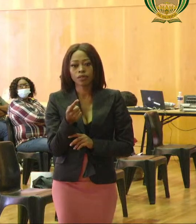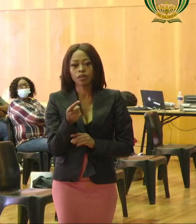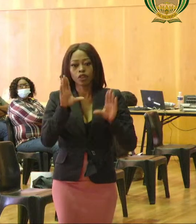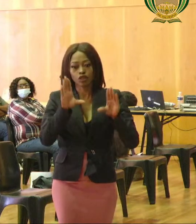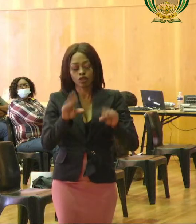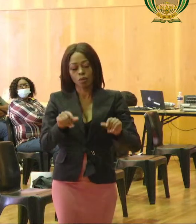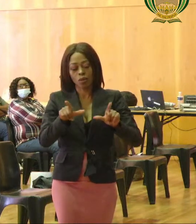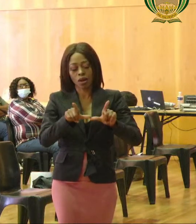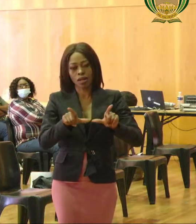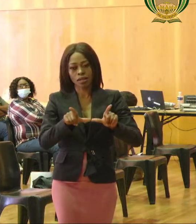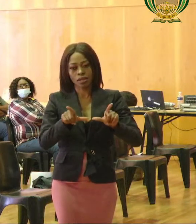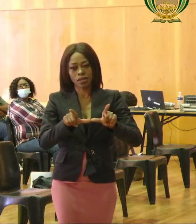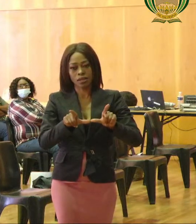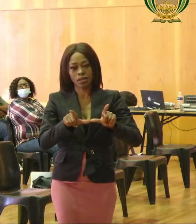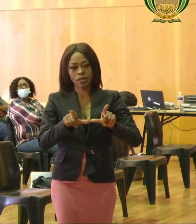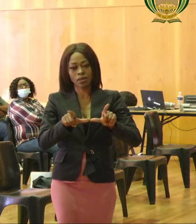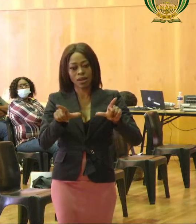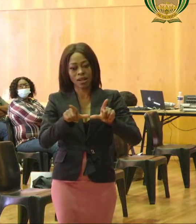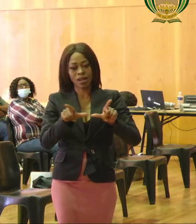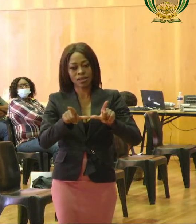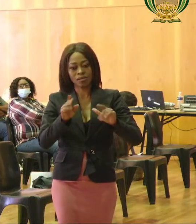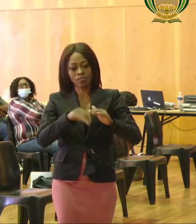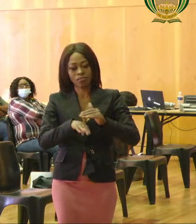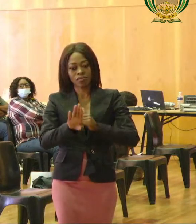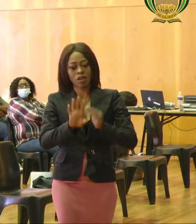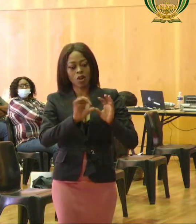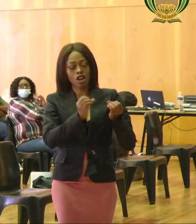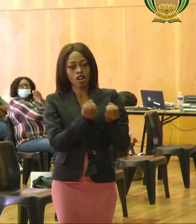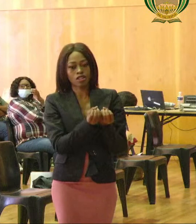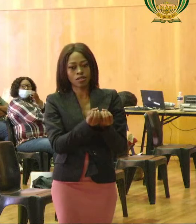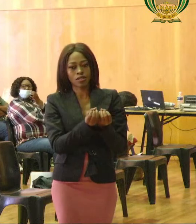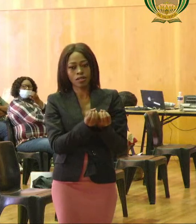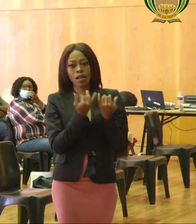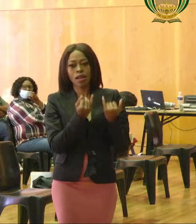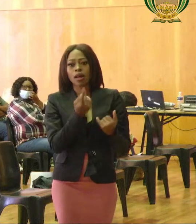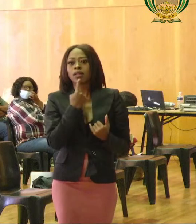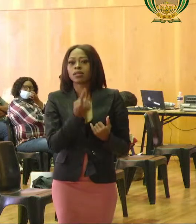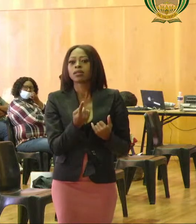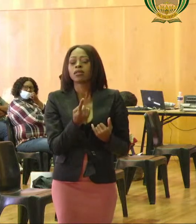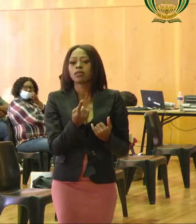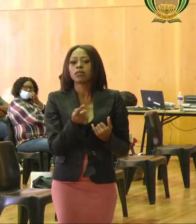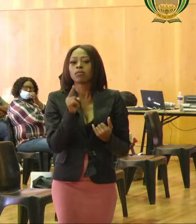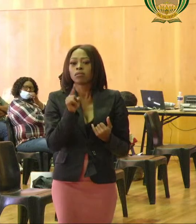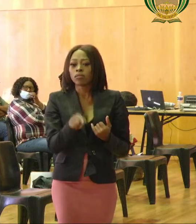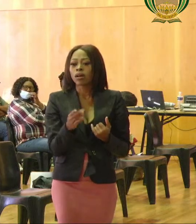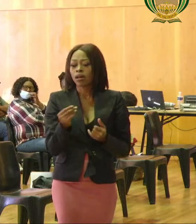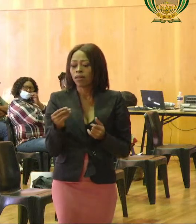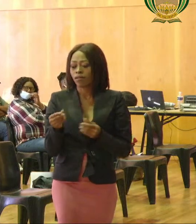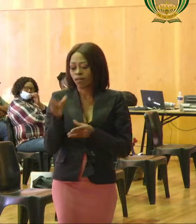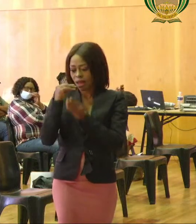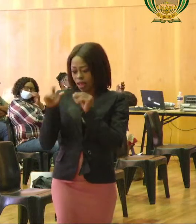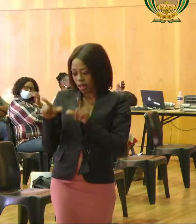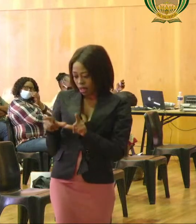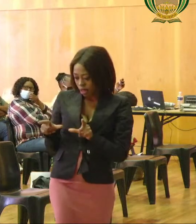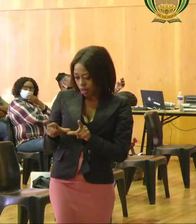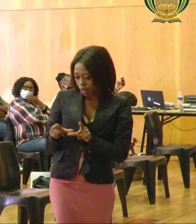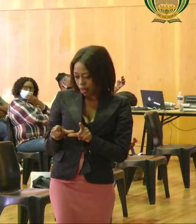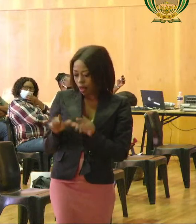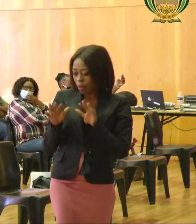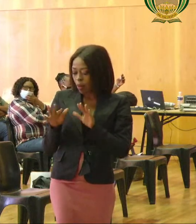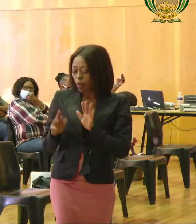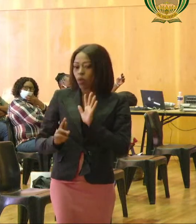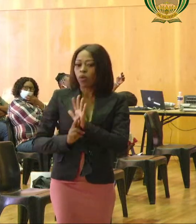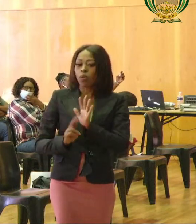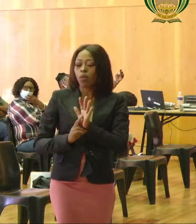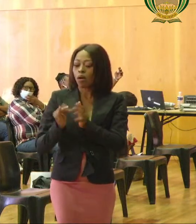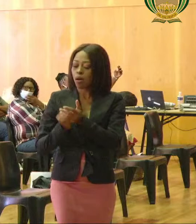because the license yongena ngepati epalamente kuthiwa makubekho inatsika i-learners abantu abangozithuzimele